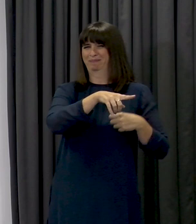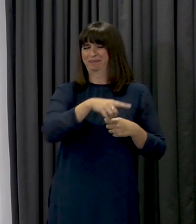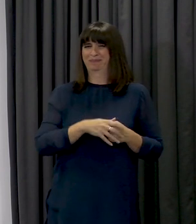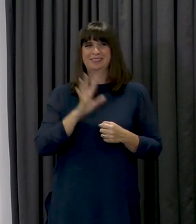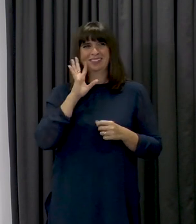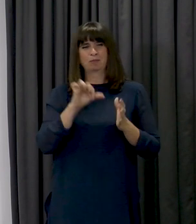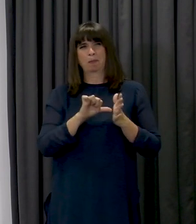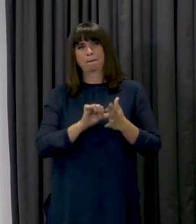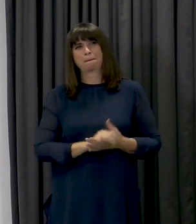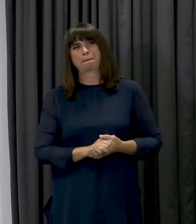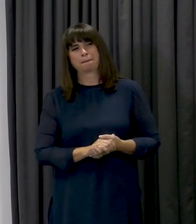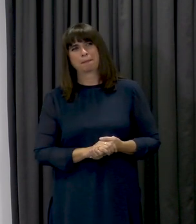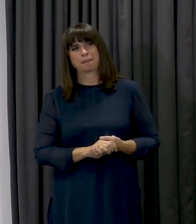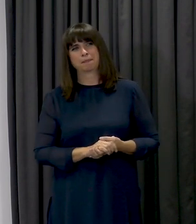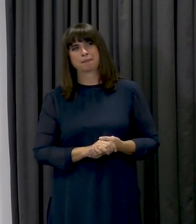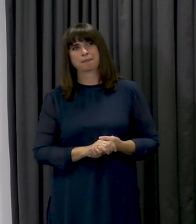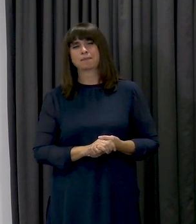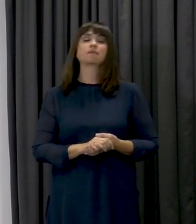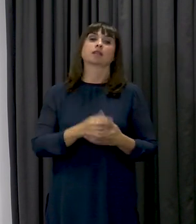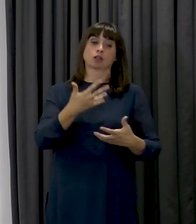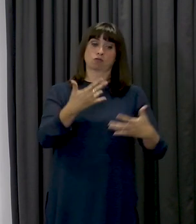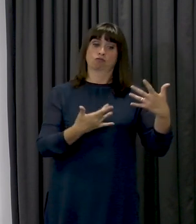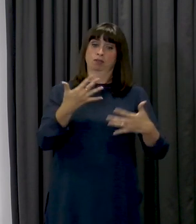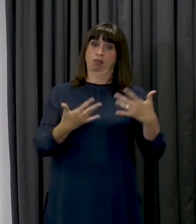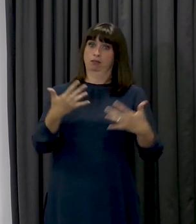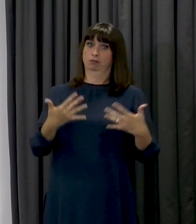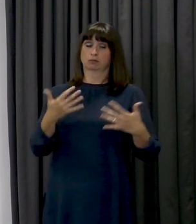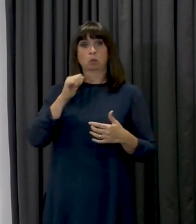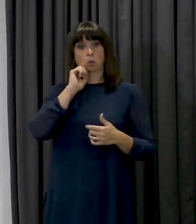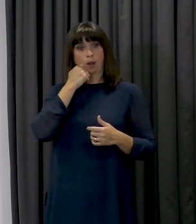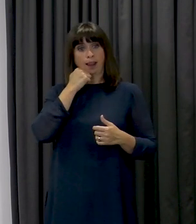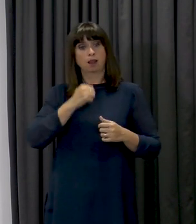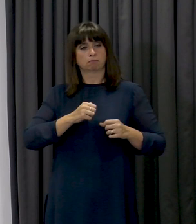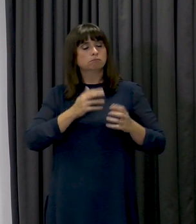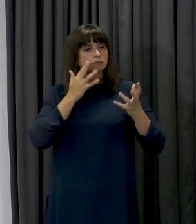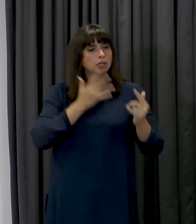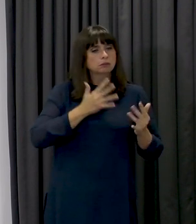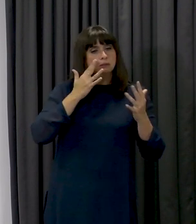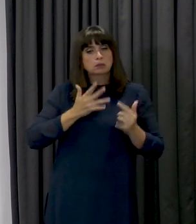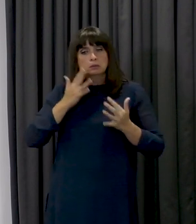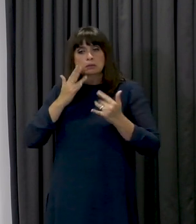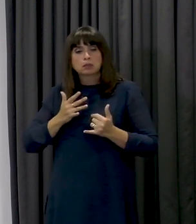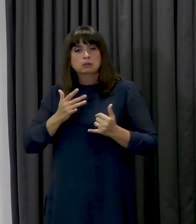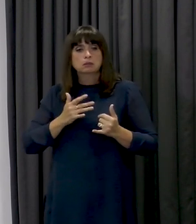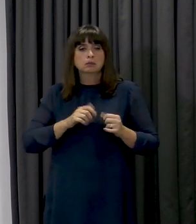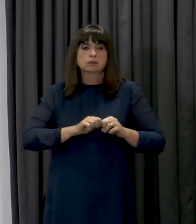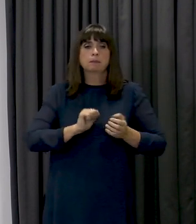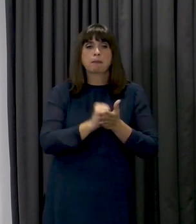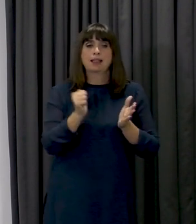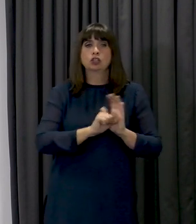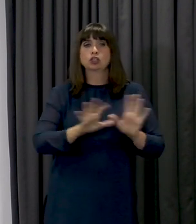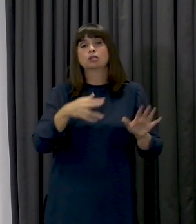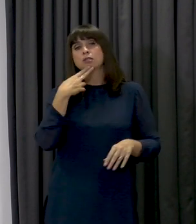worse? Well, we will publish the results of the tests that have been carried out in those two communities beginning